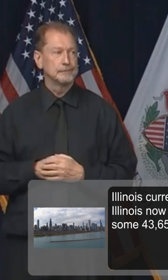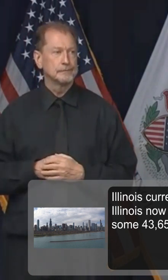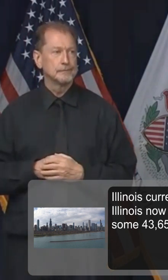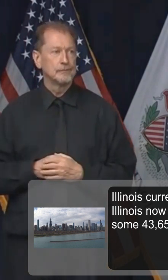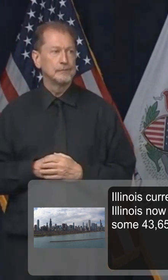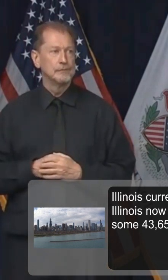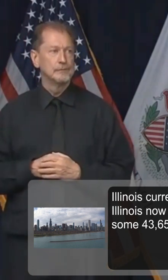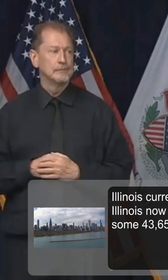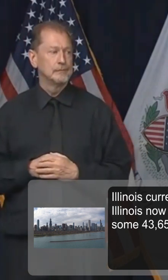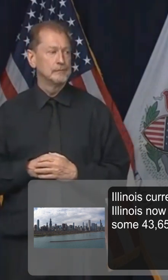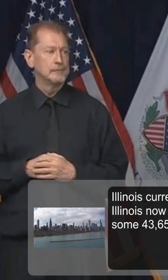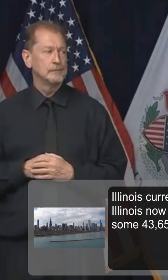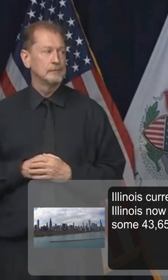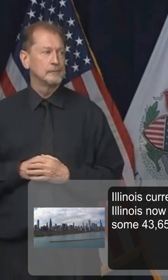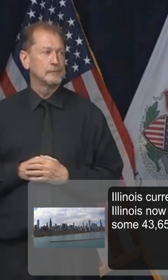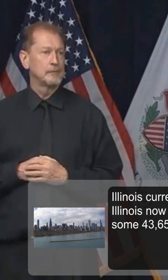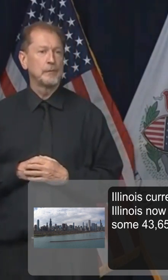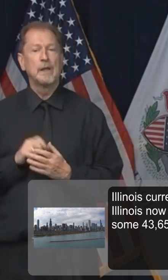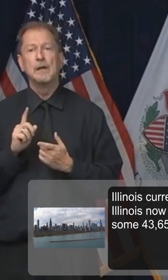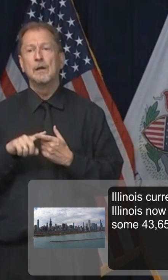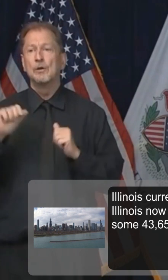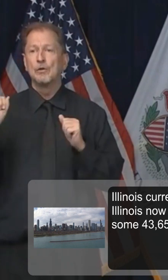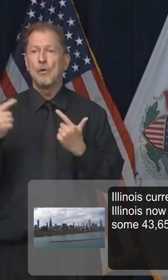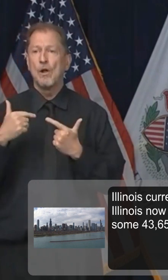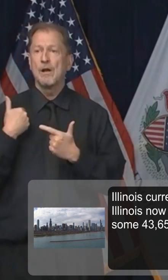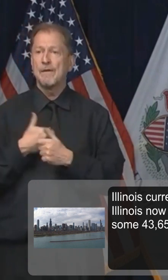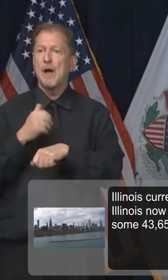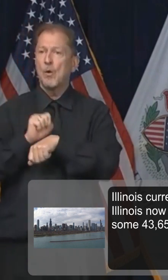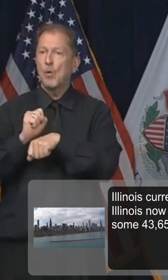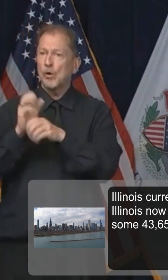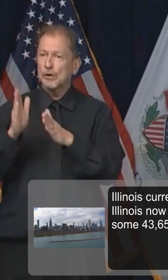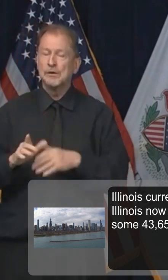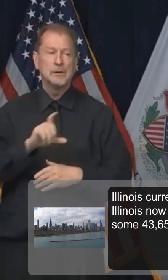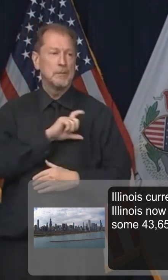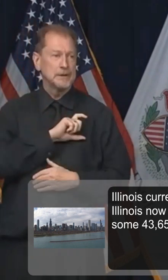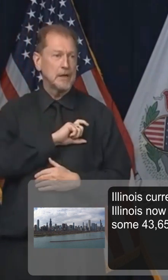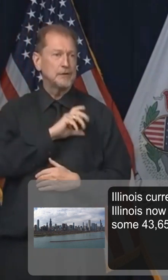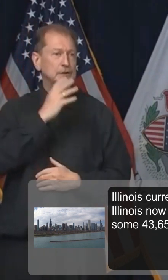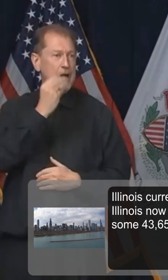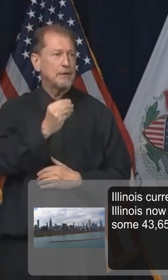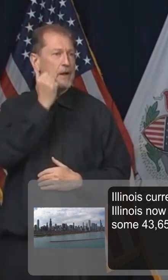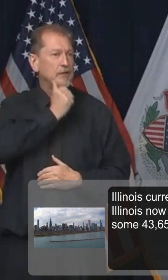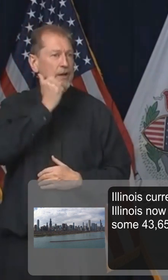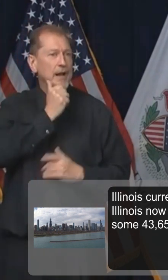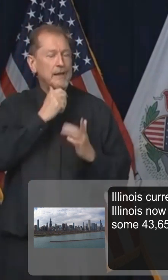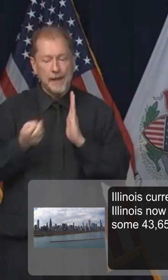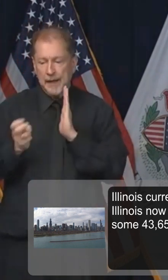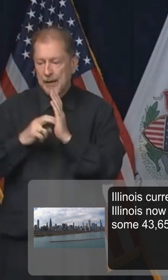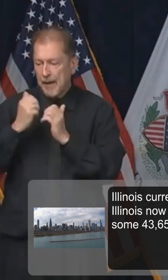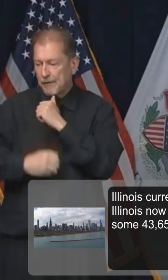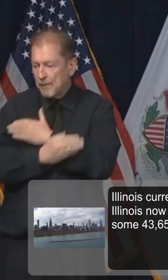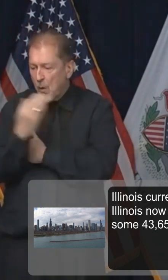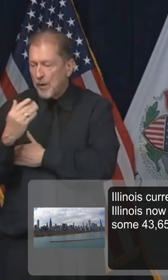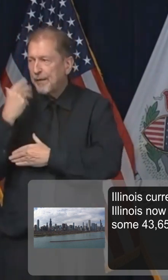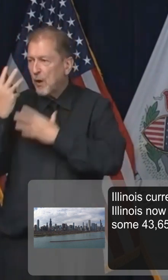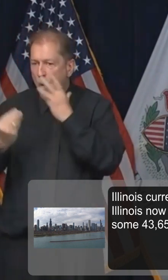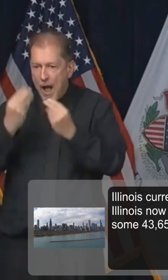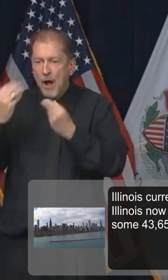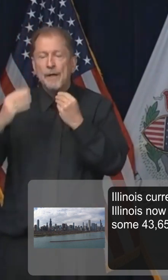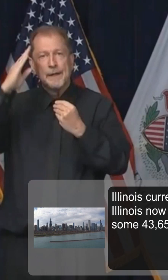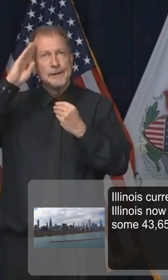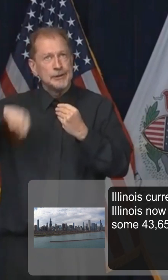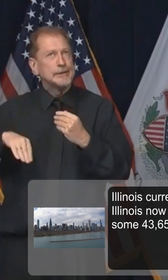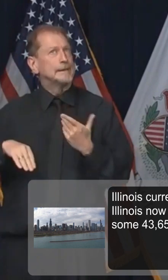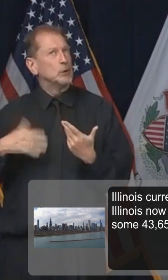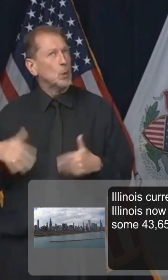just, to all of our first responders, to all of our police officers who are out there every day, they get up every morning and they leave their homes knowing